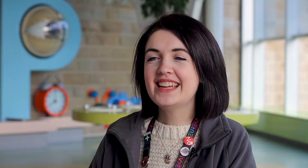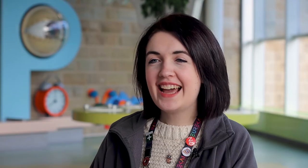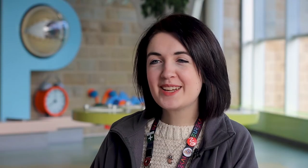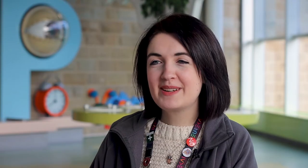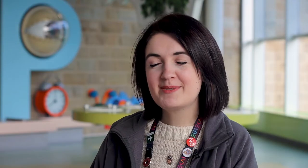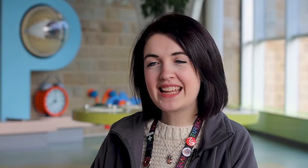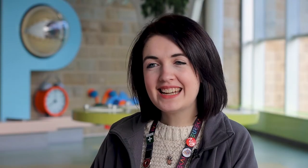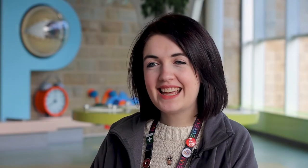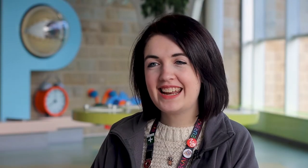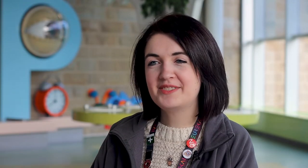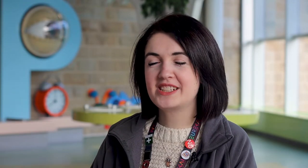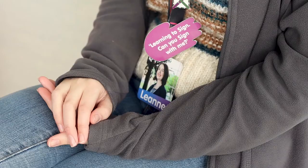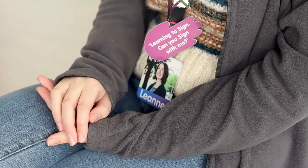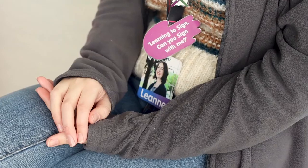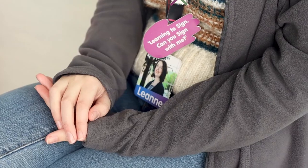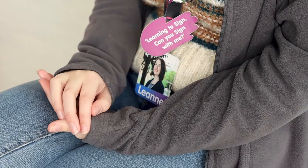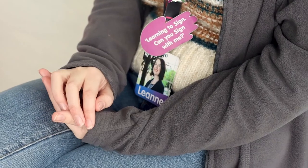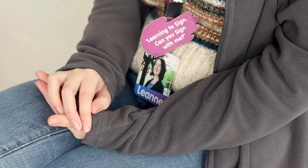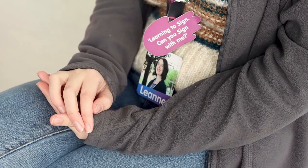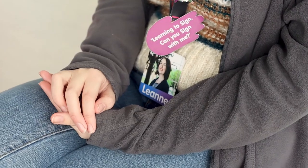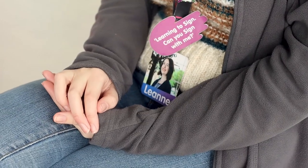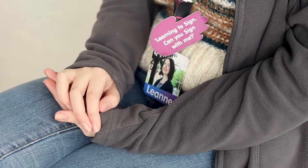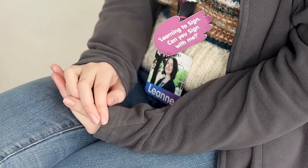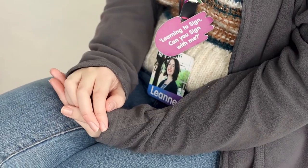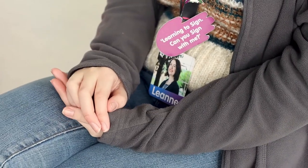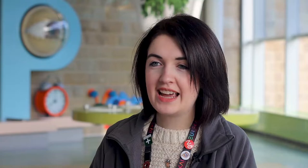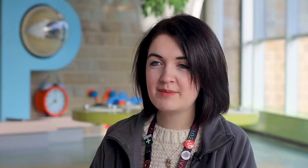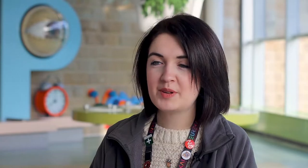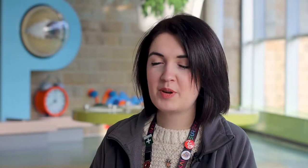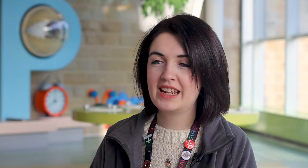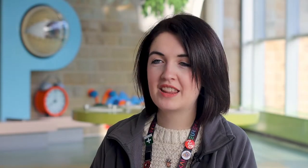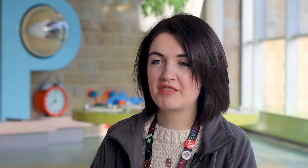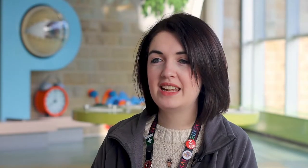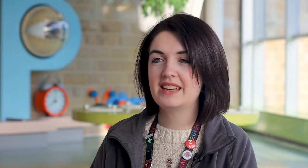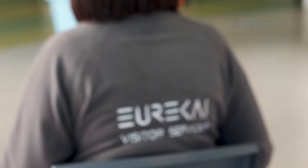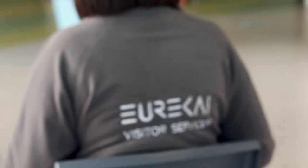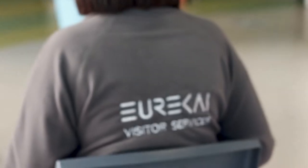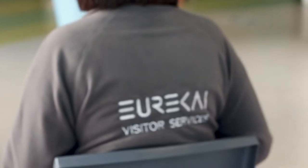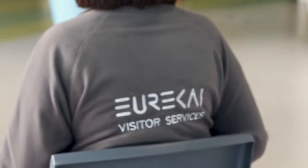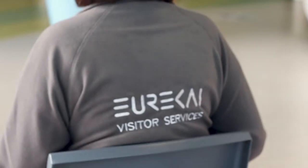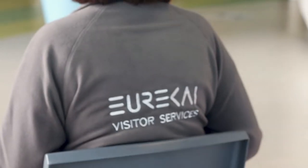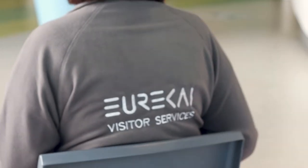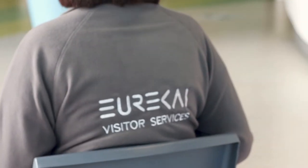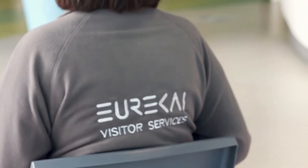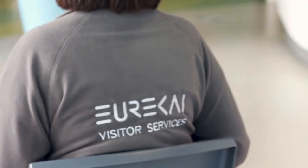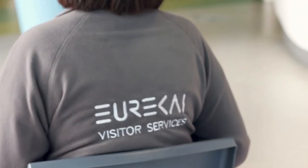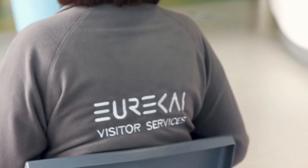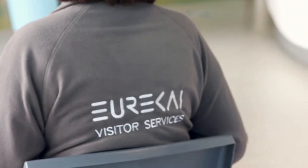Hi, my name is Leanne and I've worked here at Eureka for about six and a half years. I'm one in three Visitor Services Assistant Managers, or